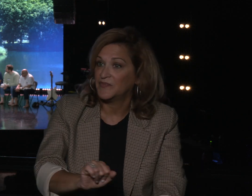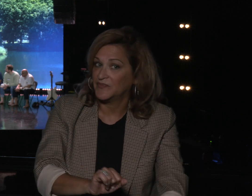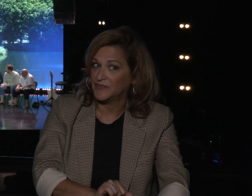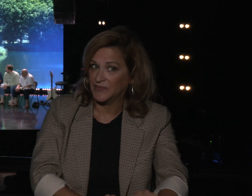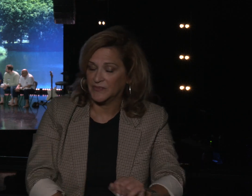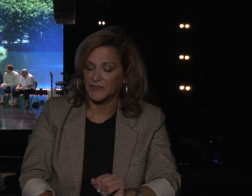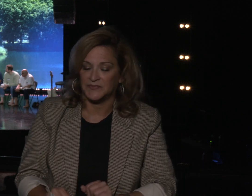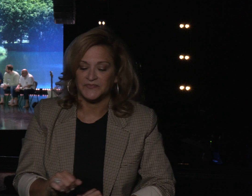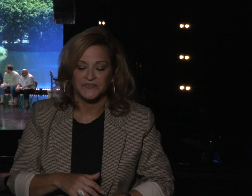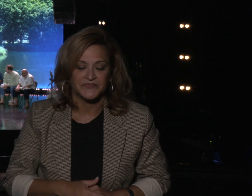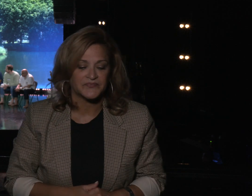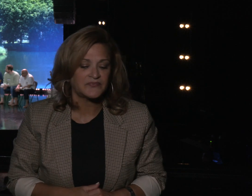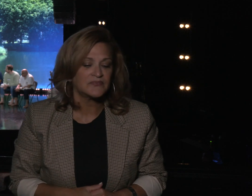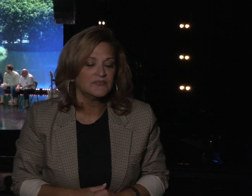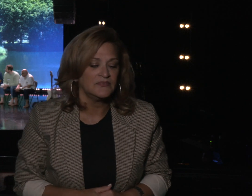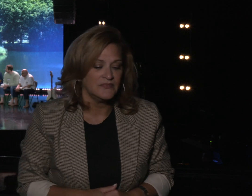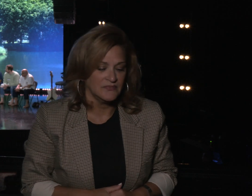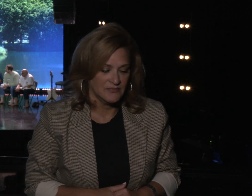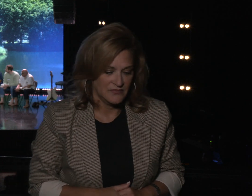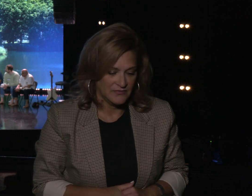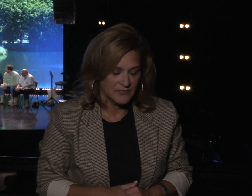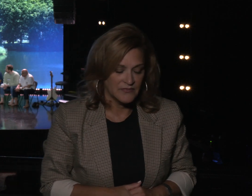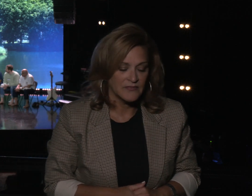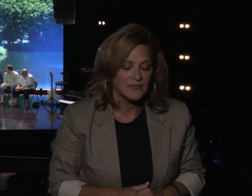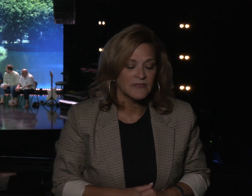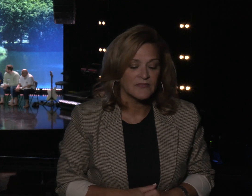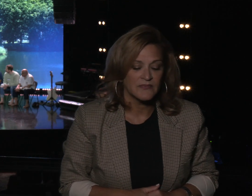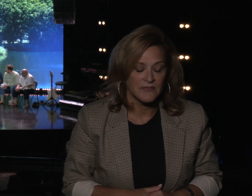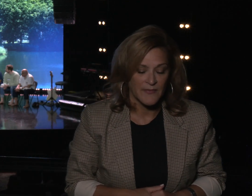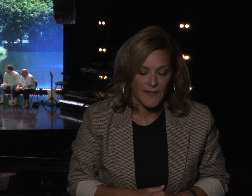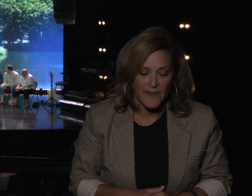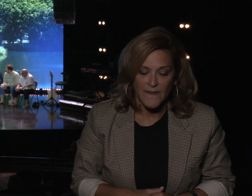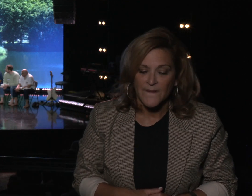Nope, underneath. Thanks, bud.